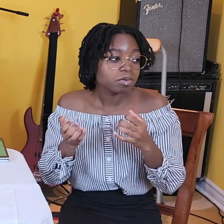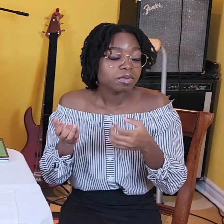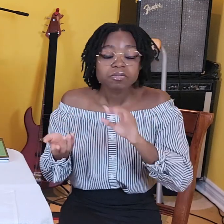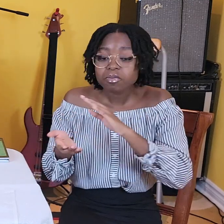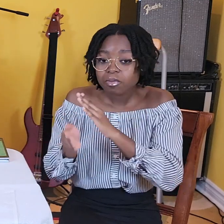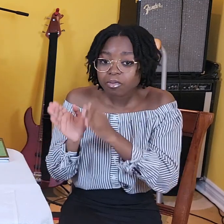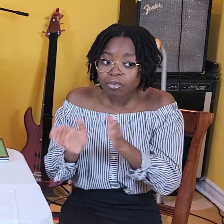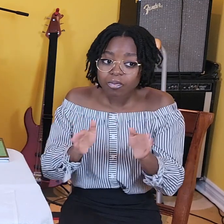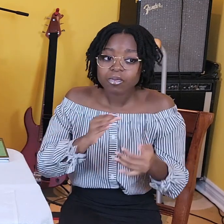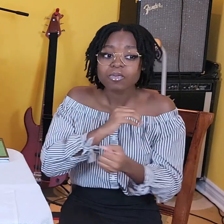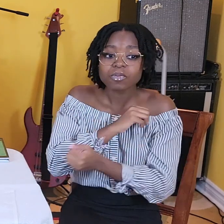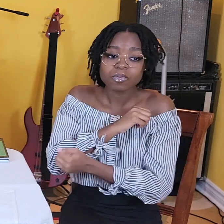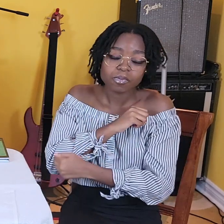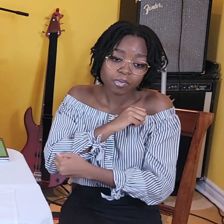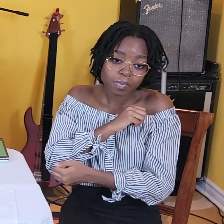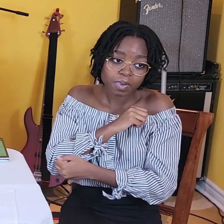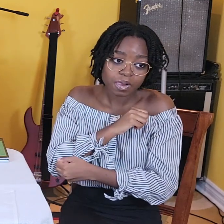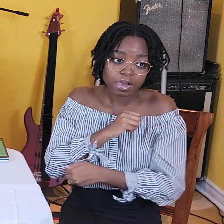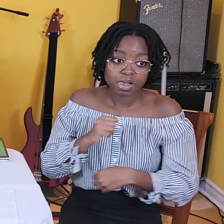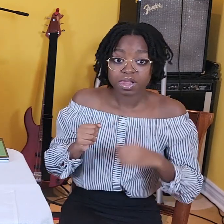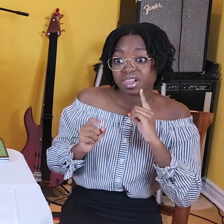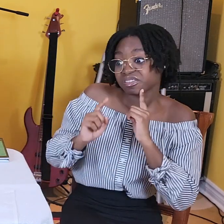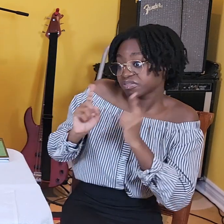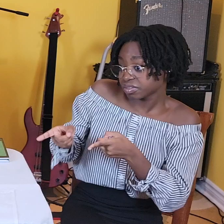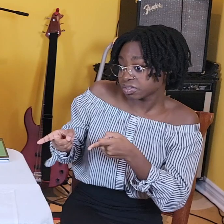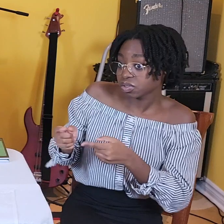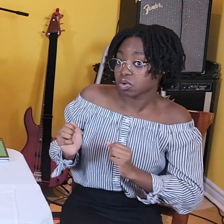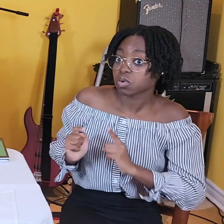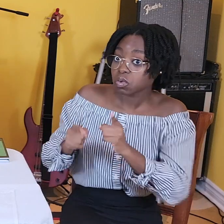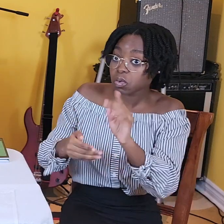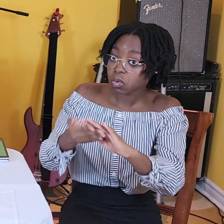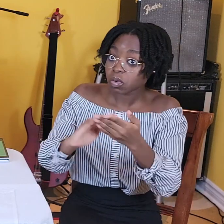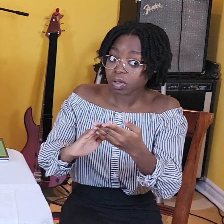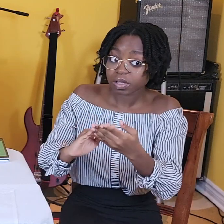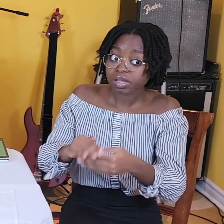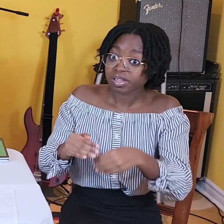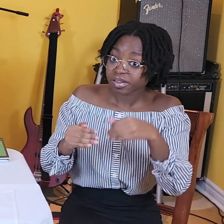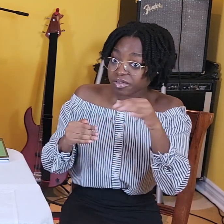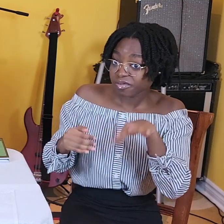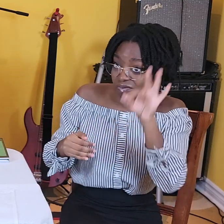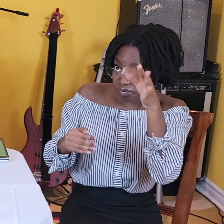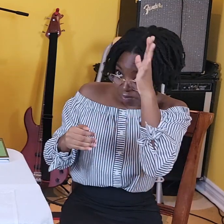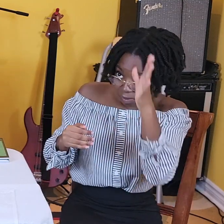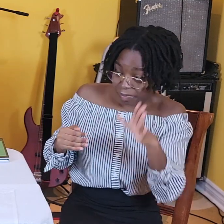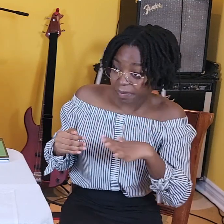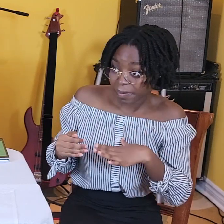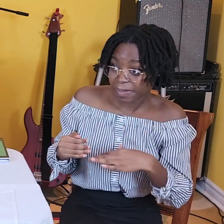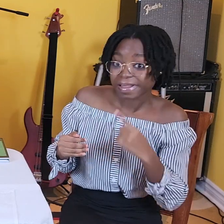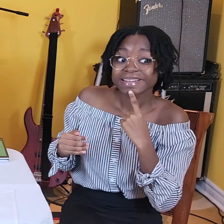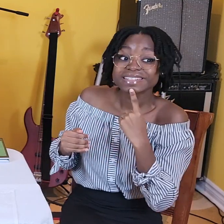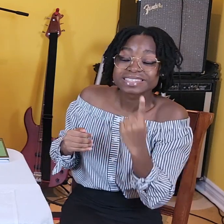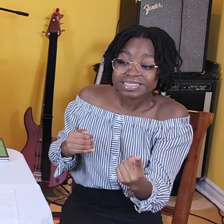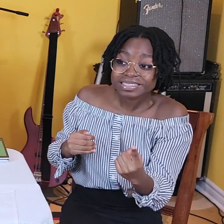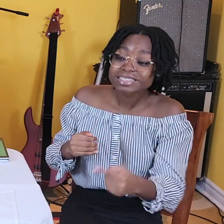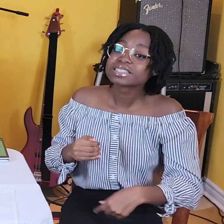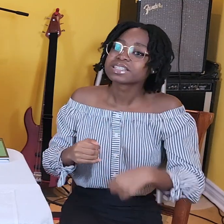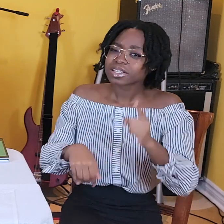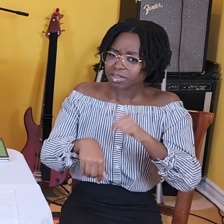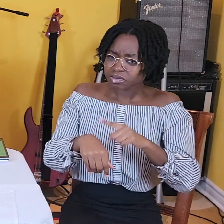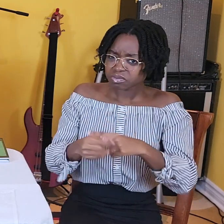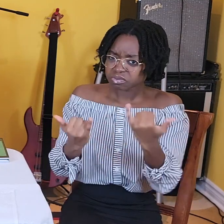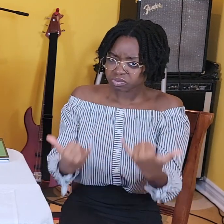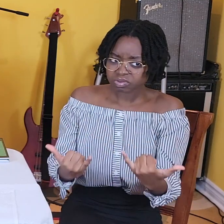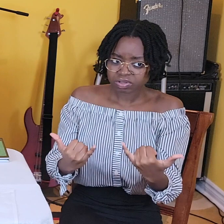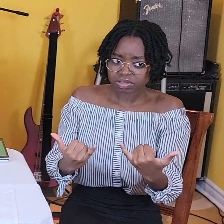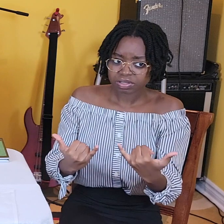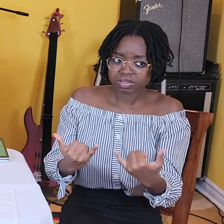"Go into the city to a certain man and say to him, 'The teacher says, my time is at hand. I will keep the Passover at your